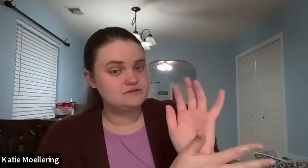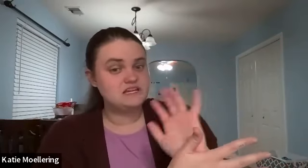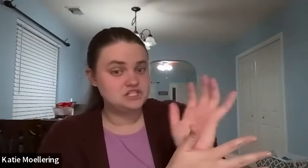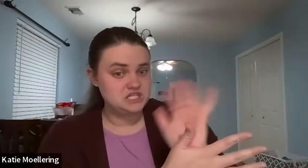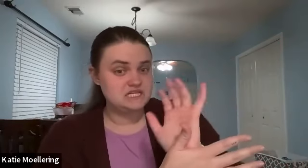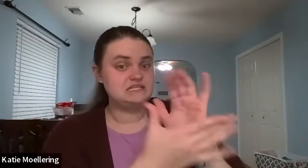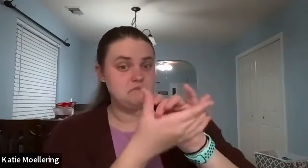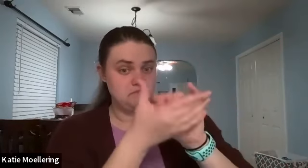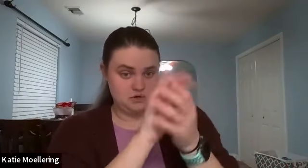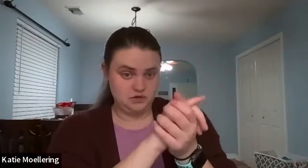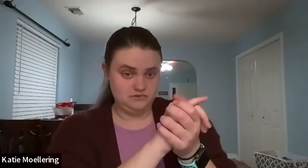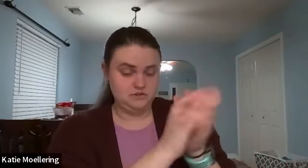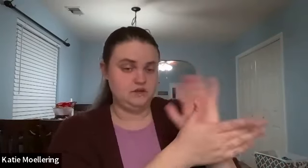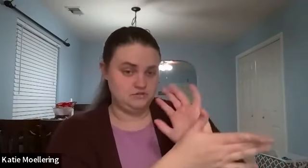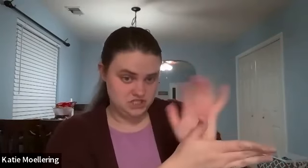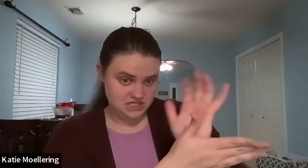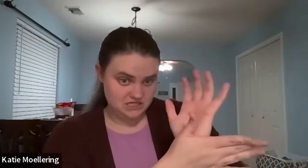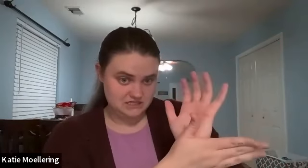saying a cheeseburger, you would go cheese.